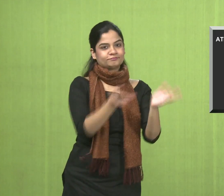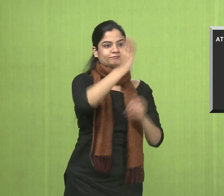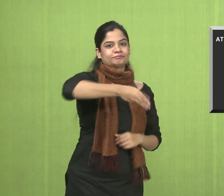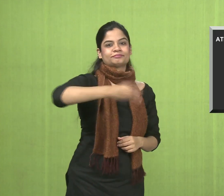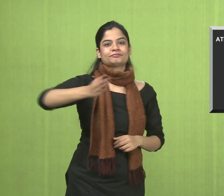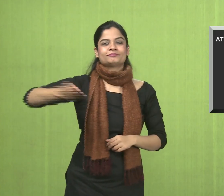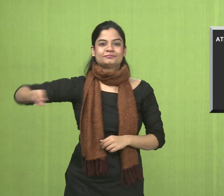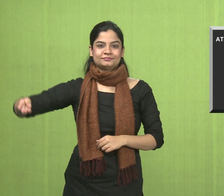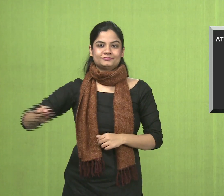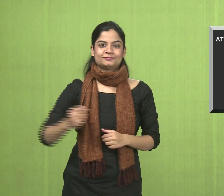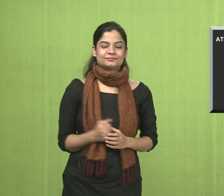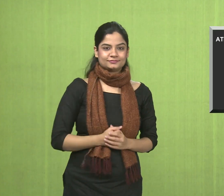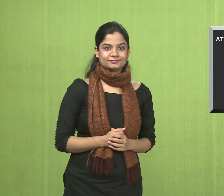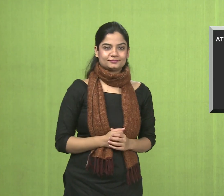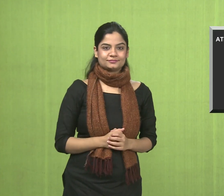shopping complex and get your money.